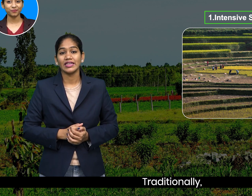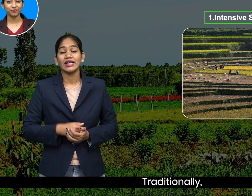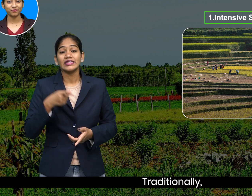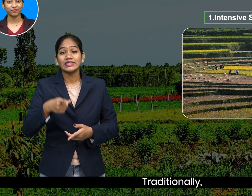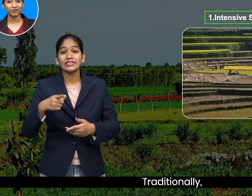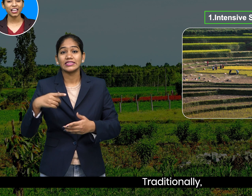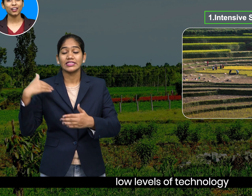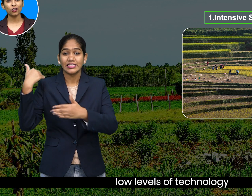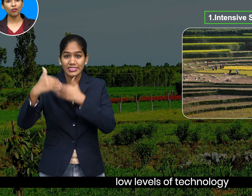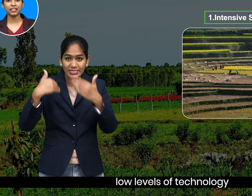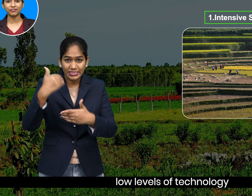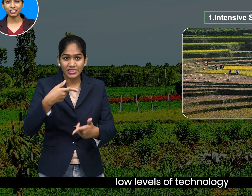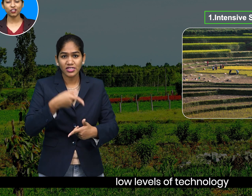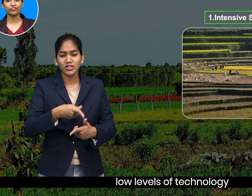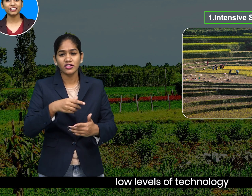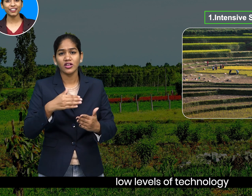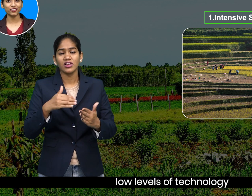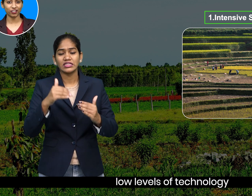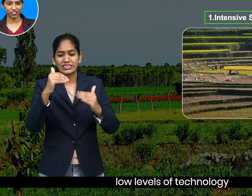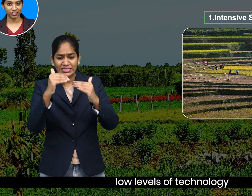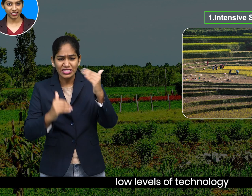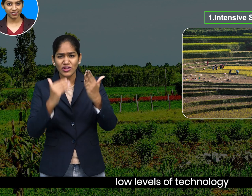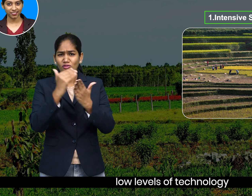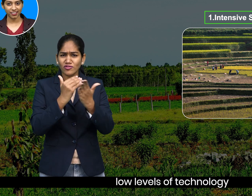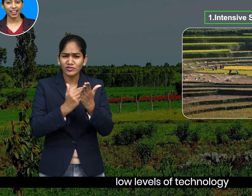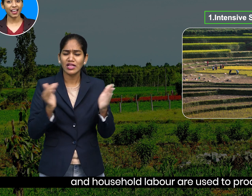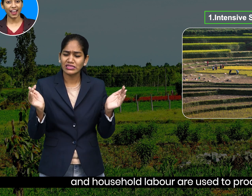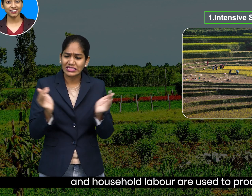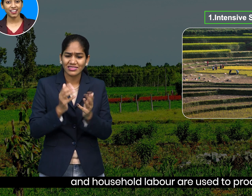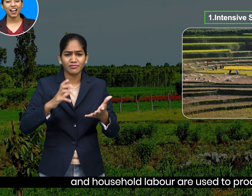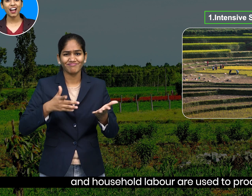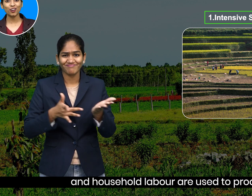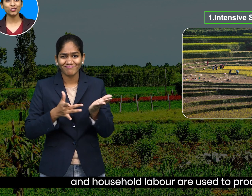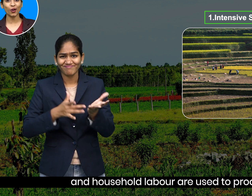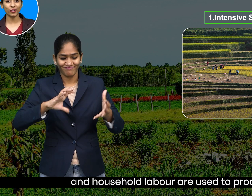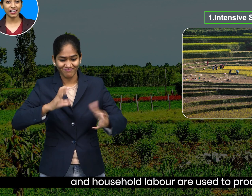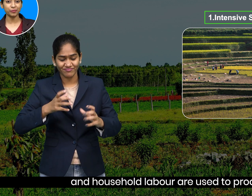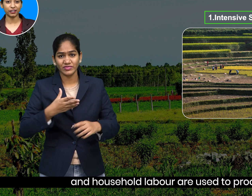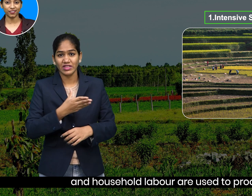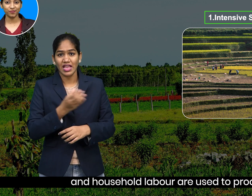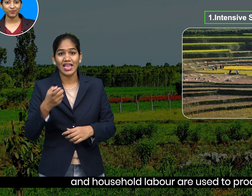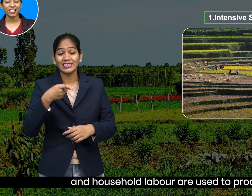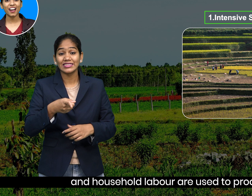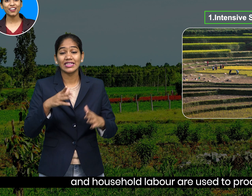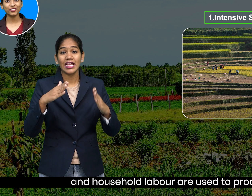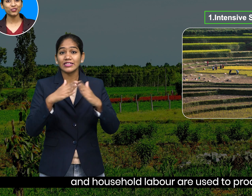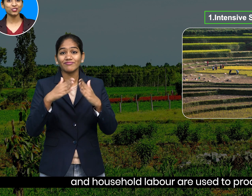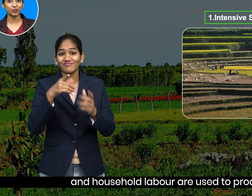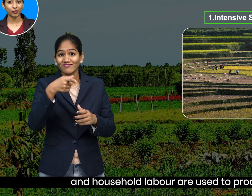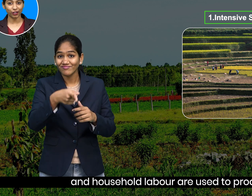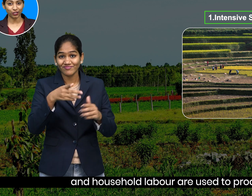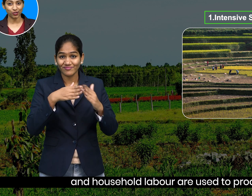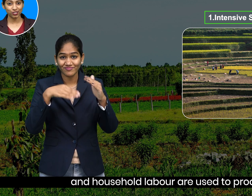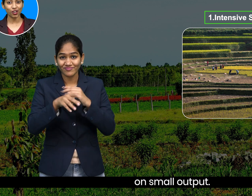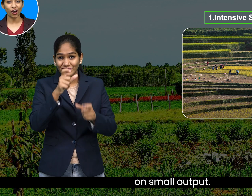Traditionally, low levels of technology and household labor are used